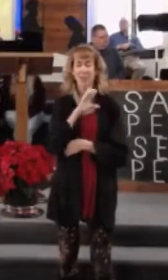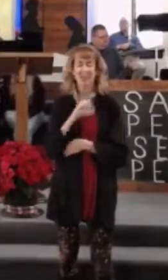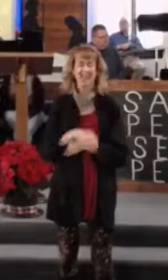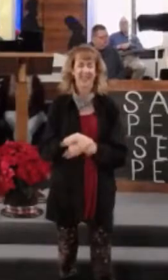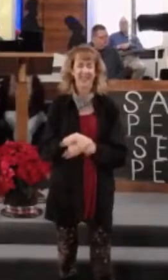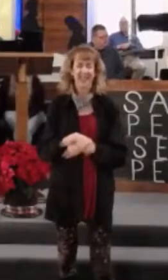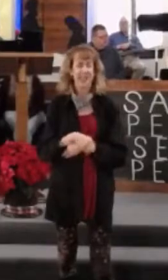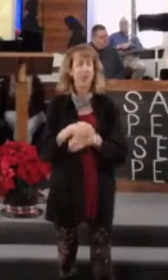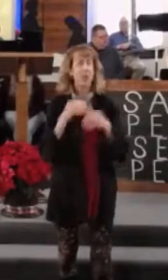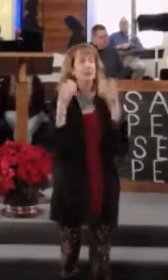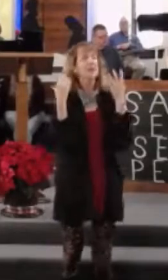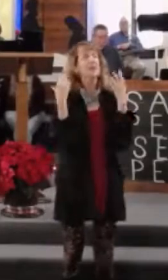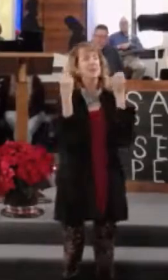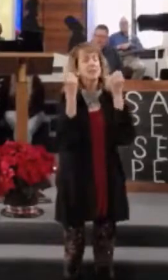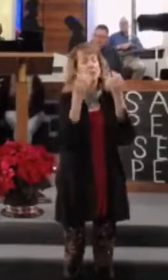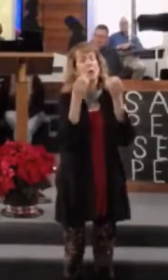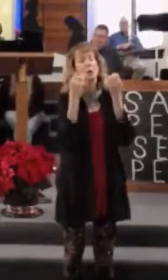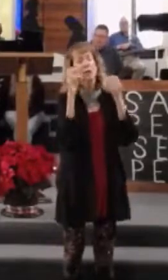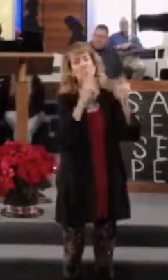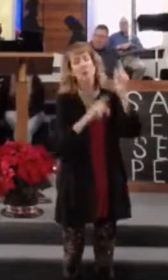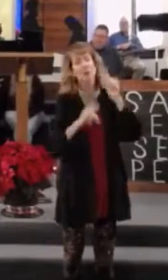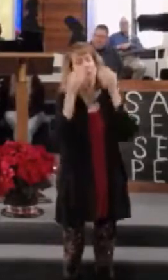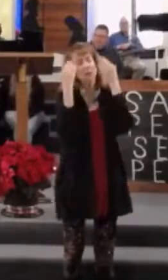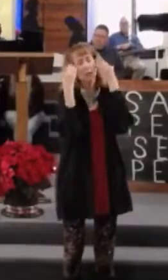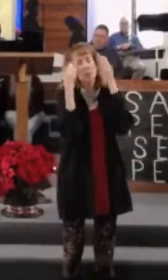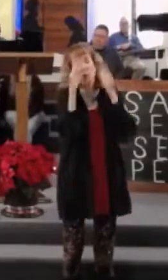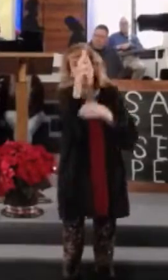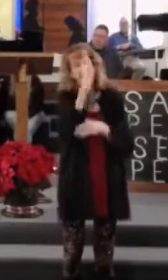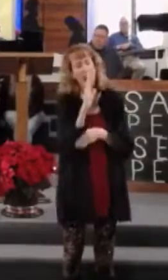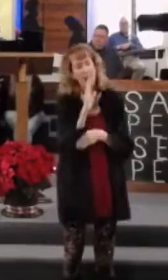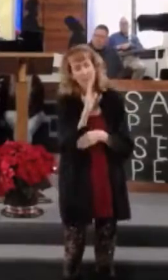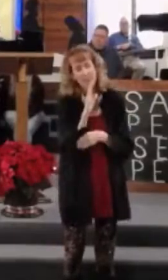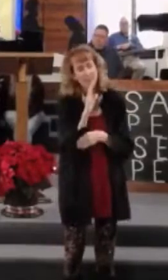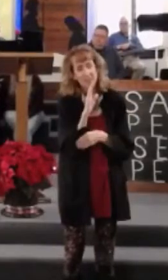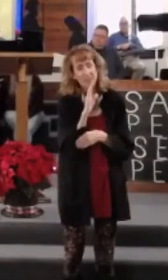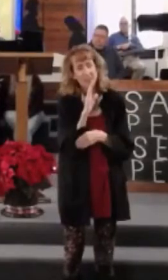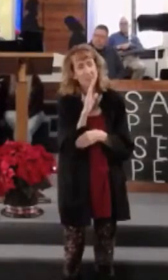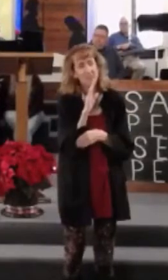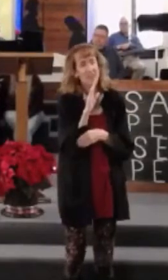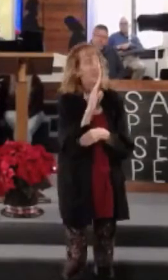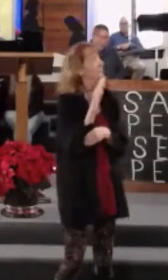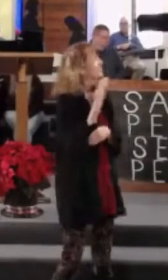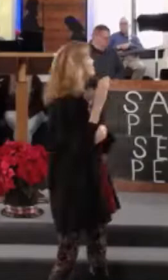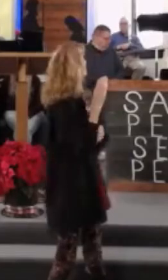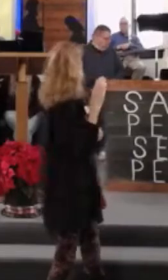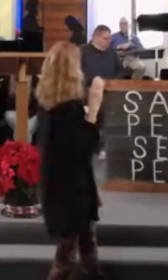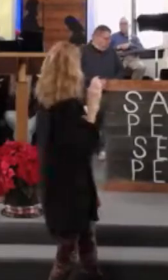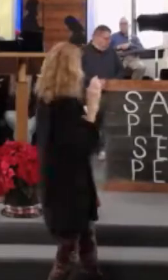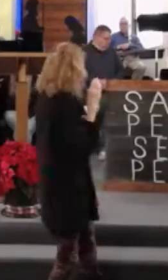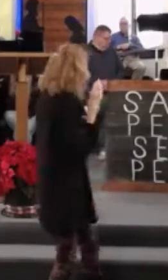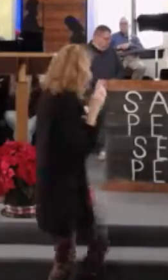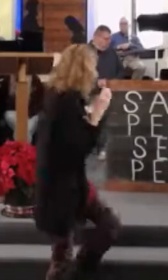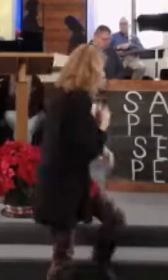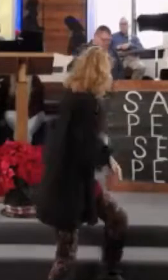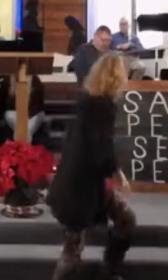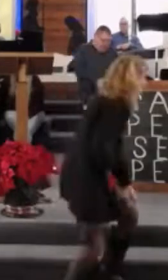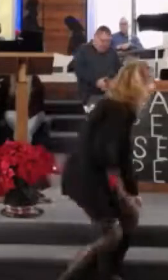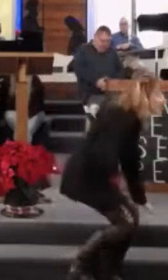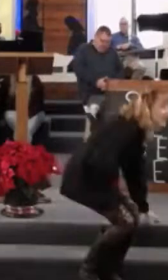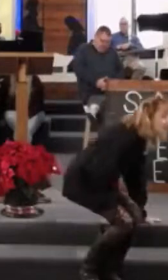people who don't know God, and no one they know knows God.